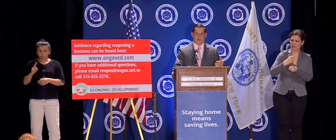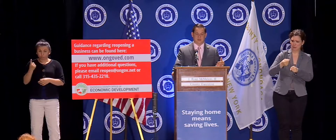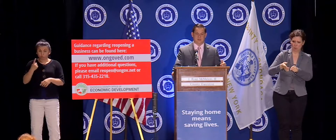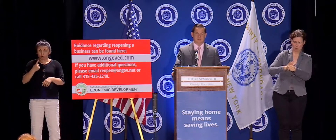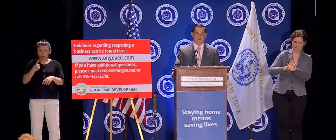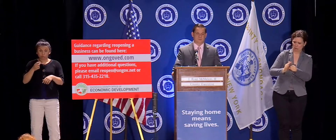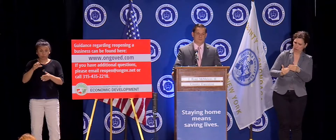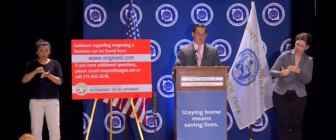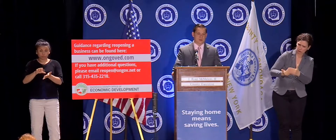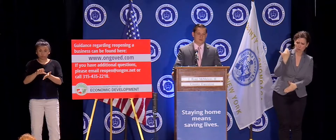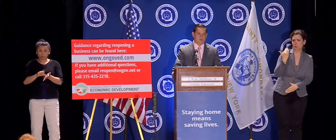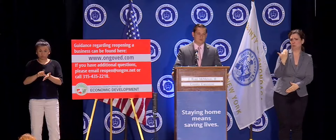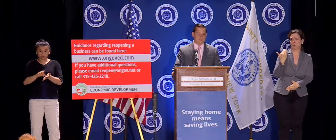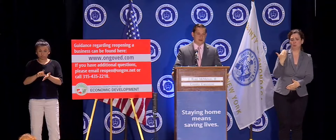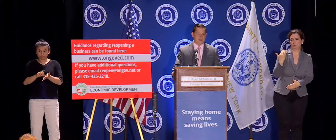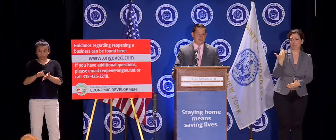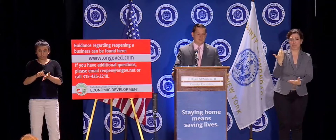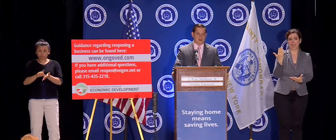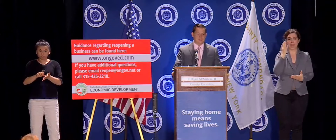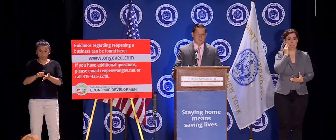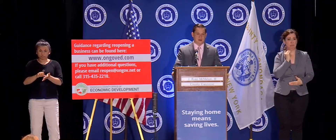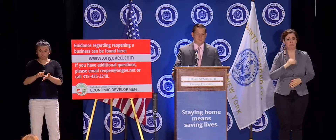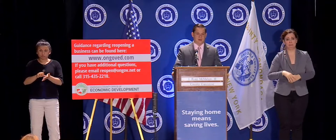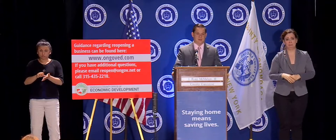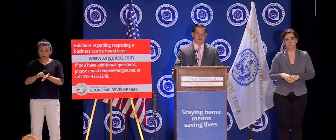we learn things, even if it's not